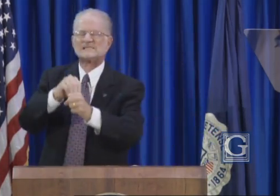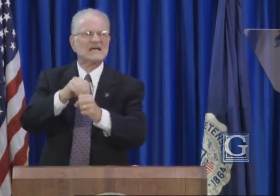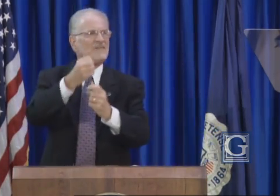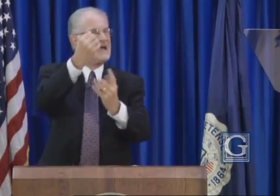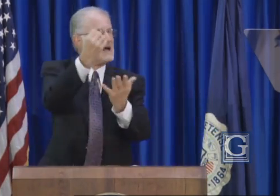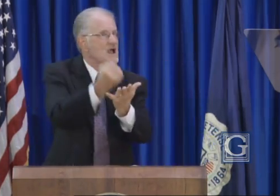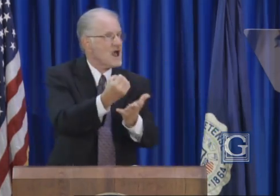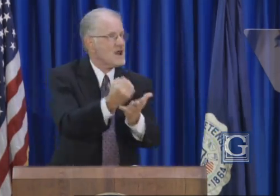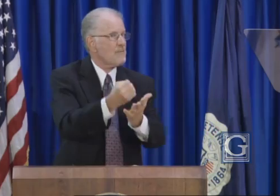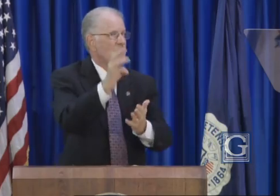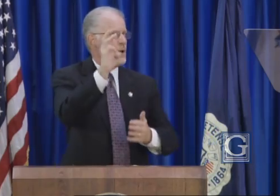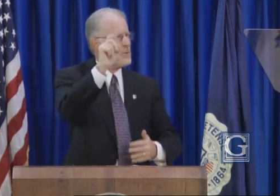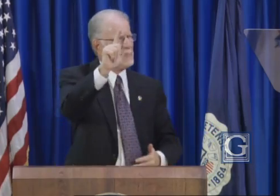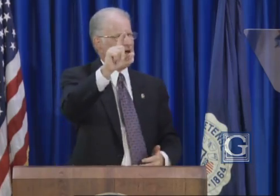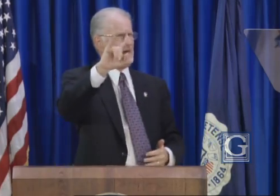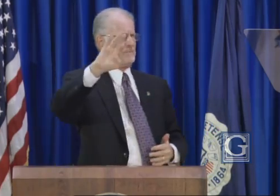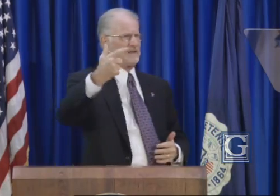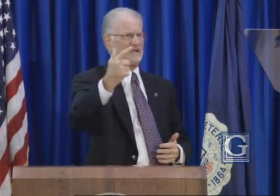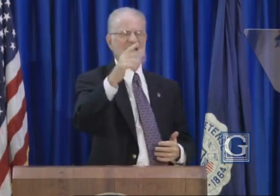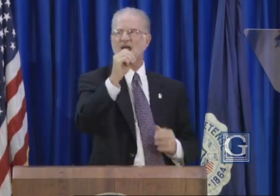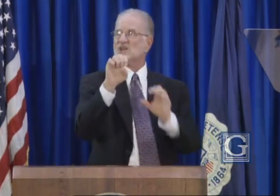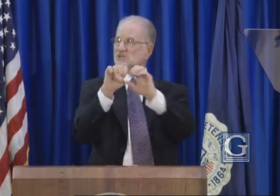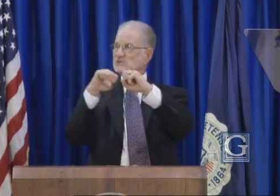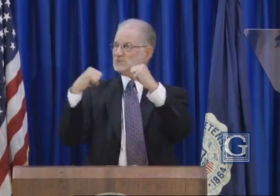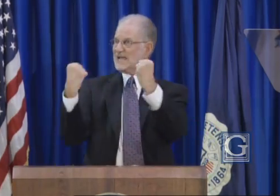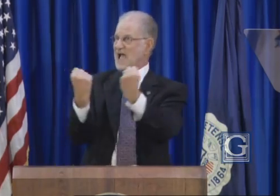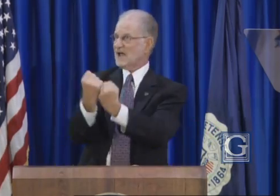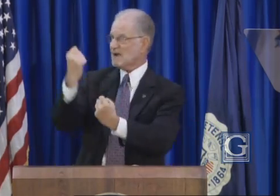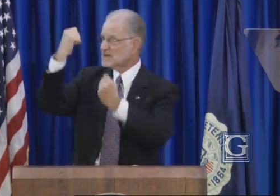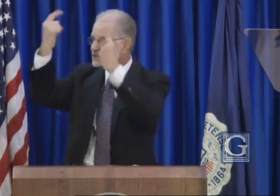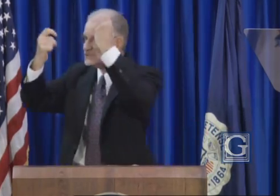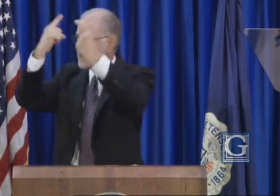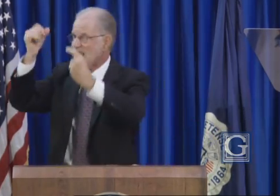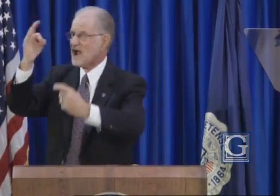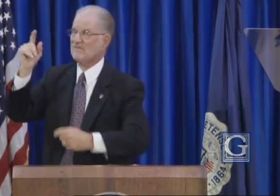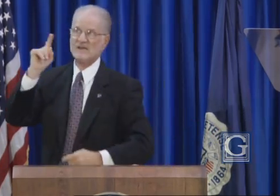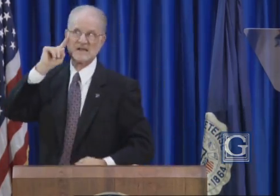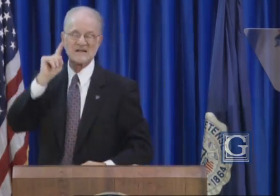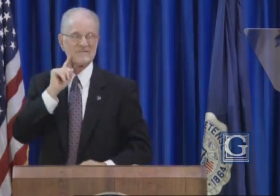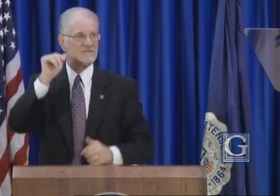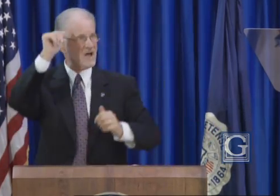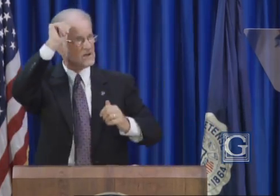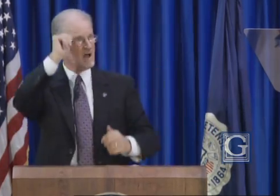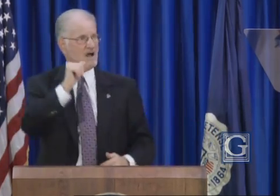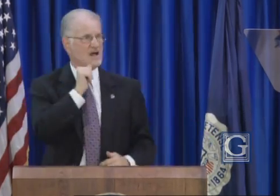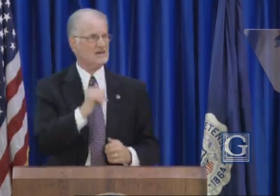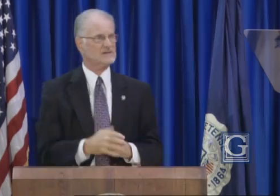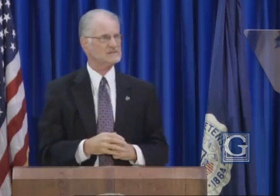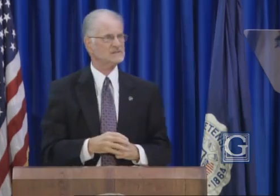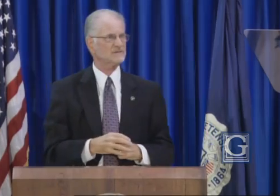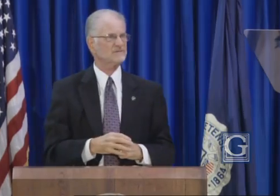stimulating improvement in the economic well-being and societal understanding of deaf